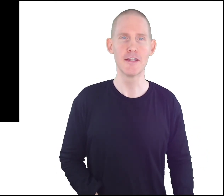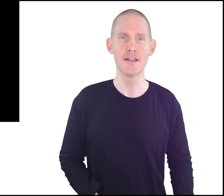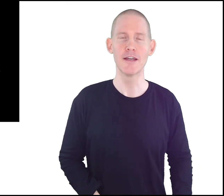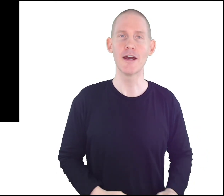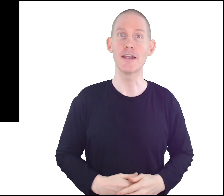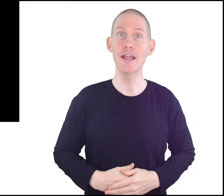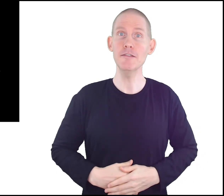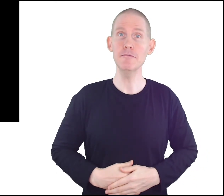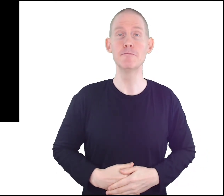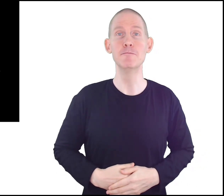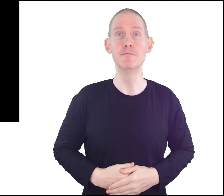Again.